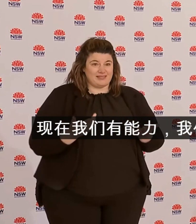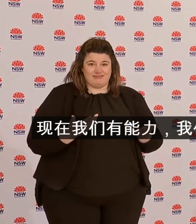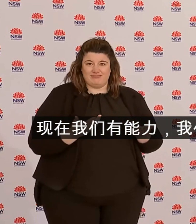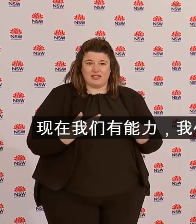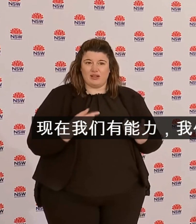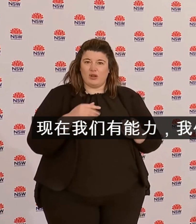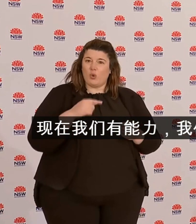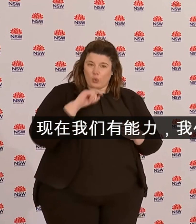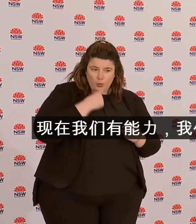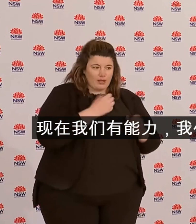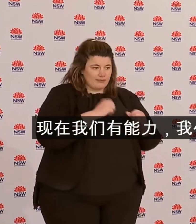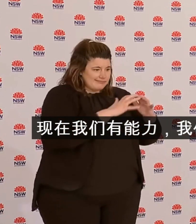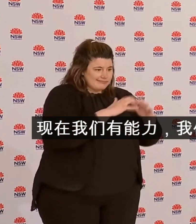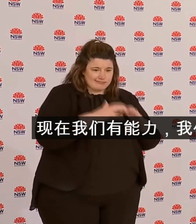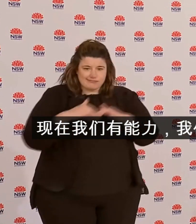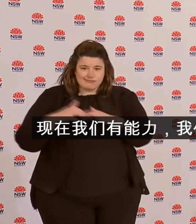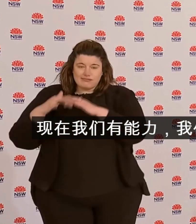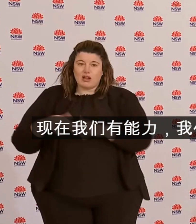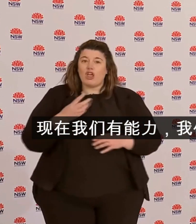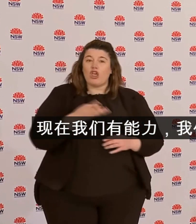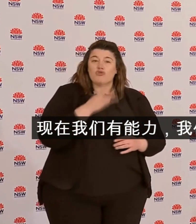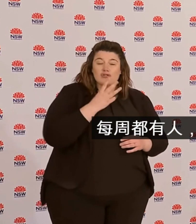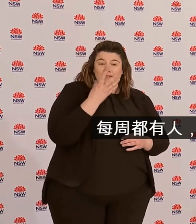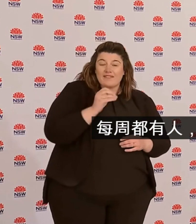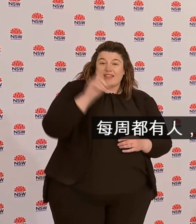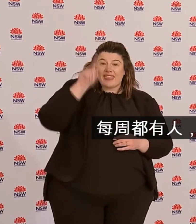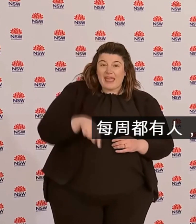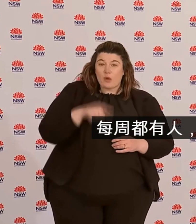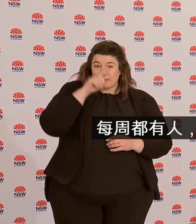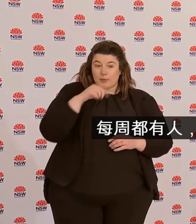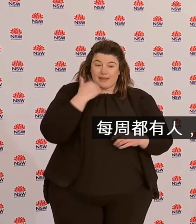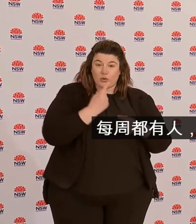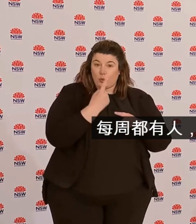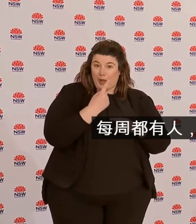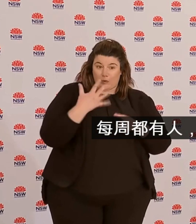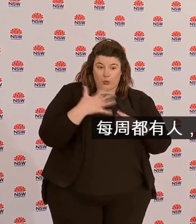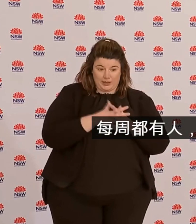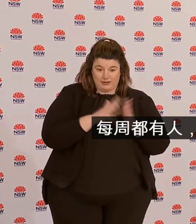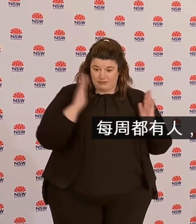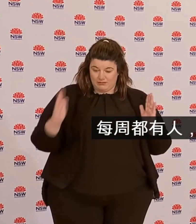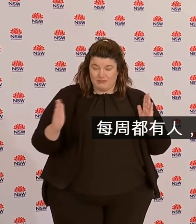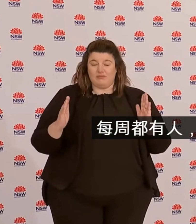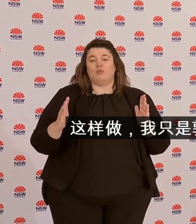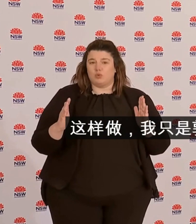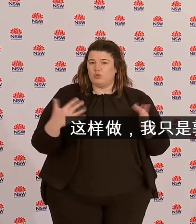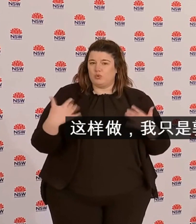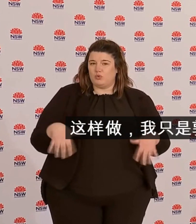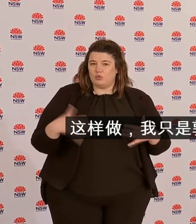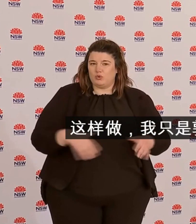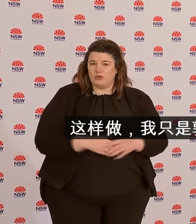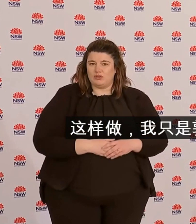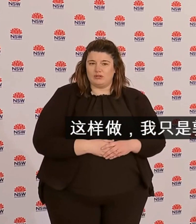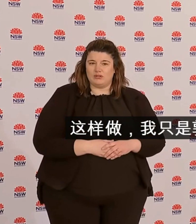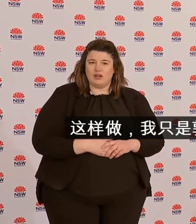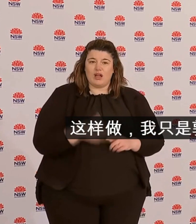have capacity, we will have capacity to vaccinate around 350,000 people every week. And I'm proud of that. We'll continue to do that. And